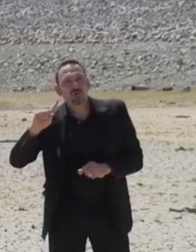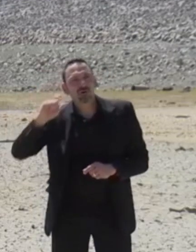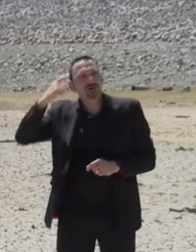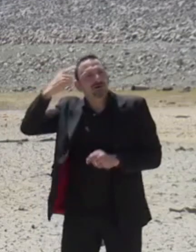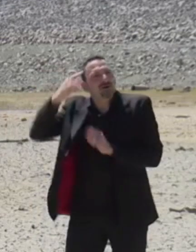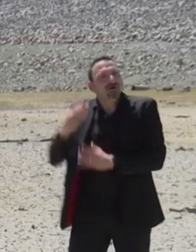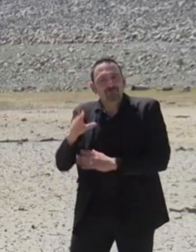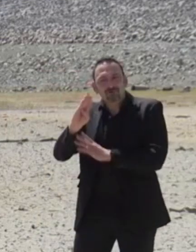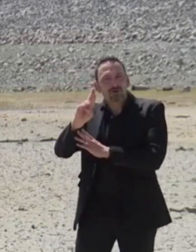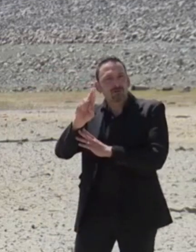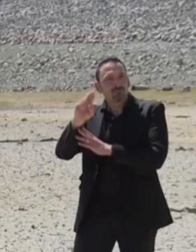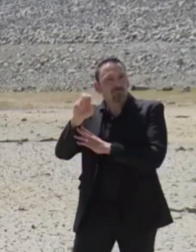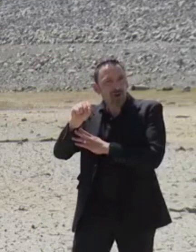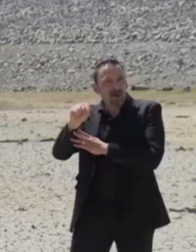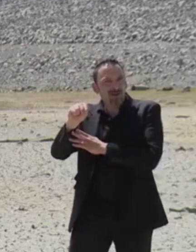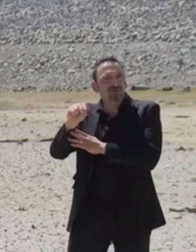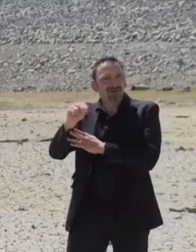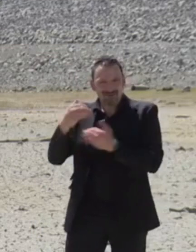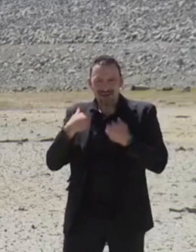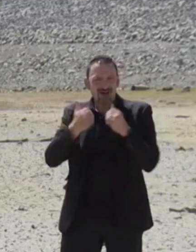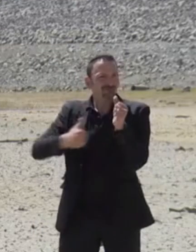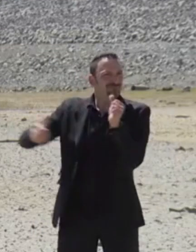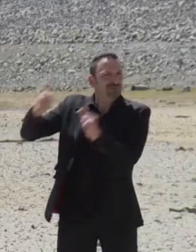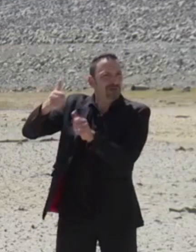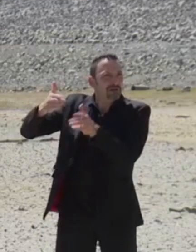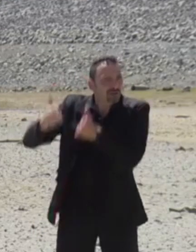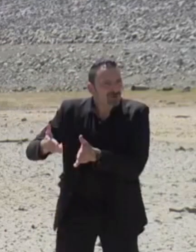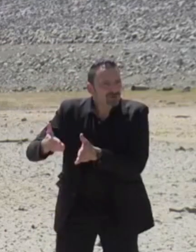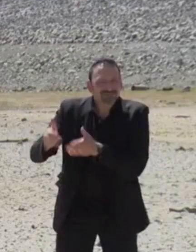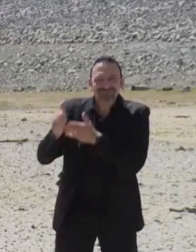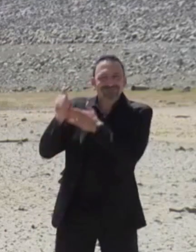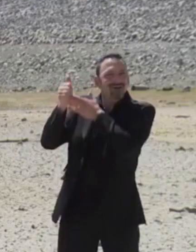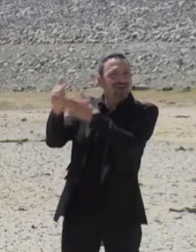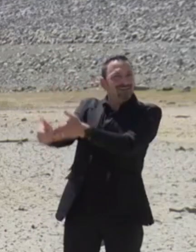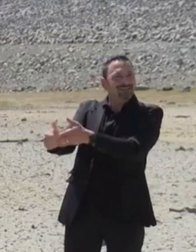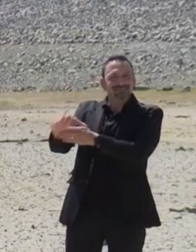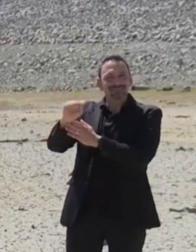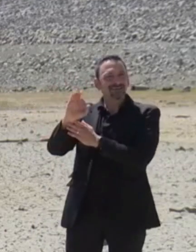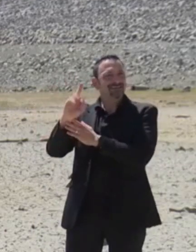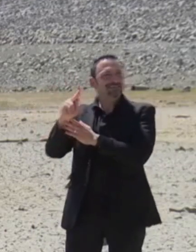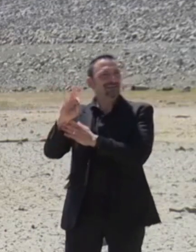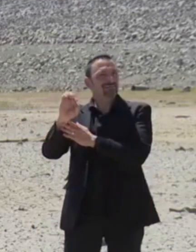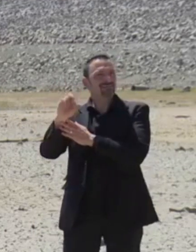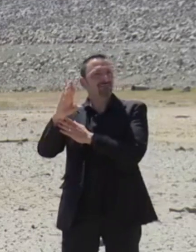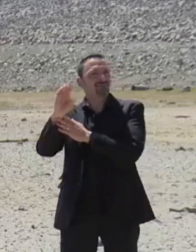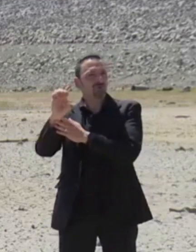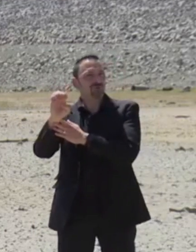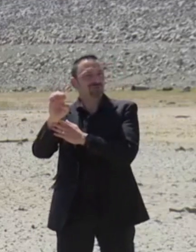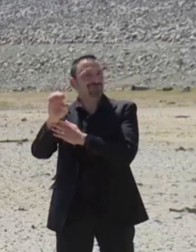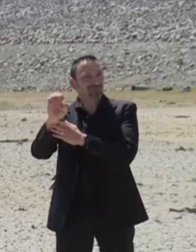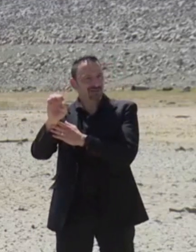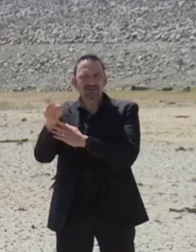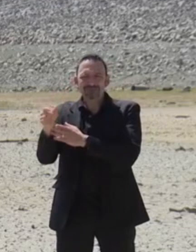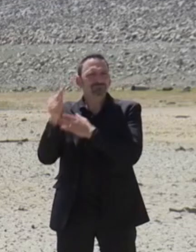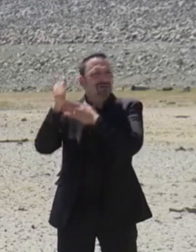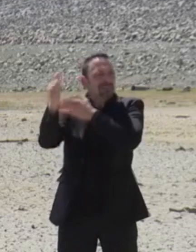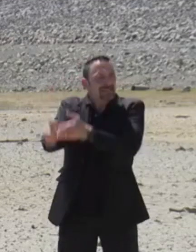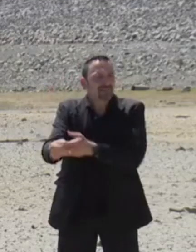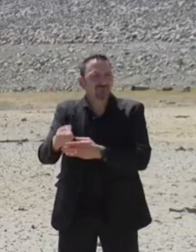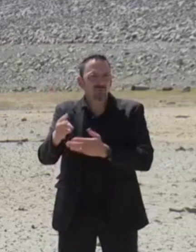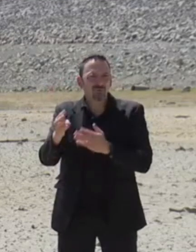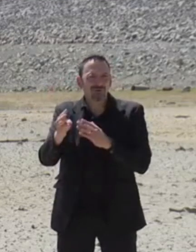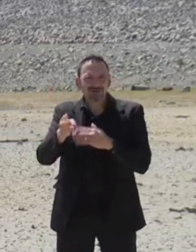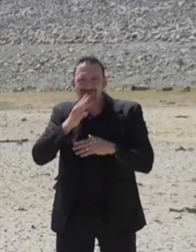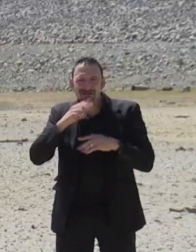who's head of our Natural Resource Agency that's leading our task force on drought, to talk more specifically about what